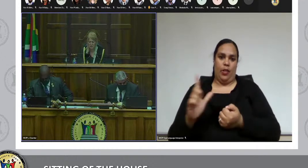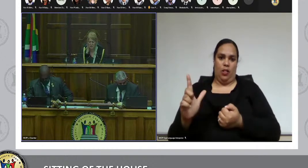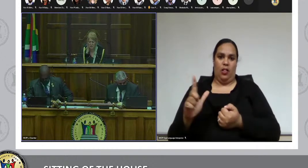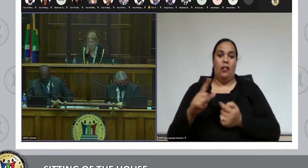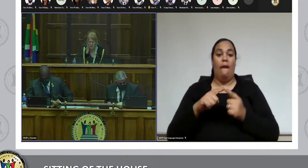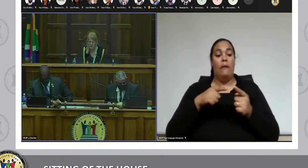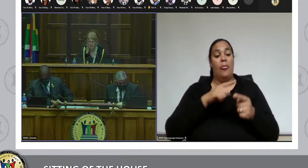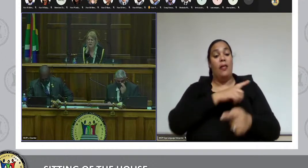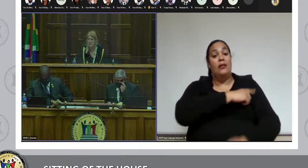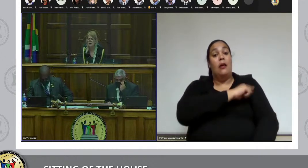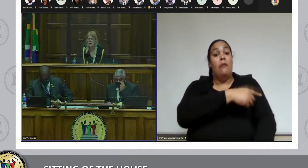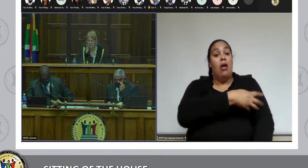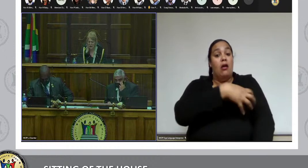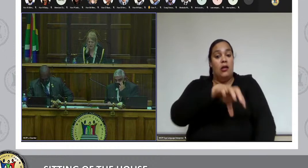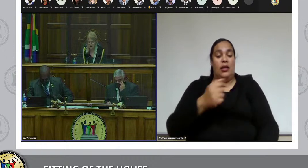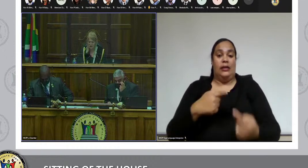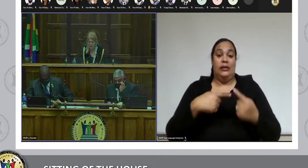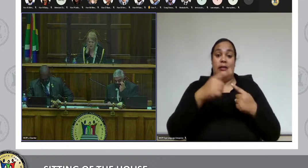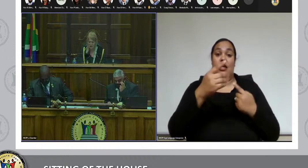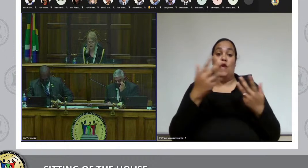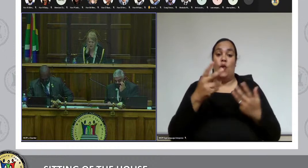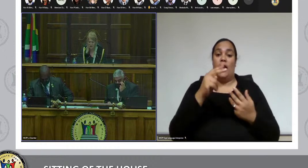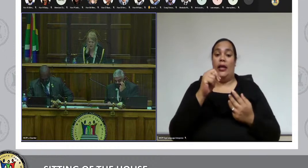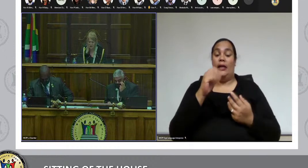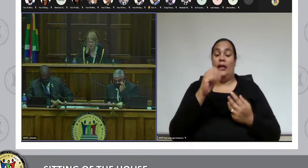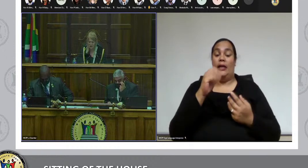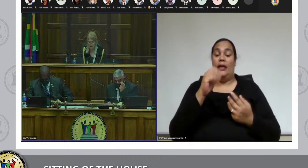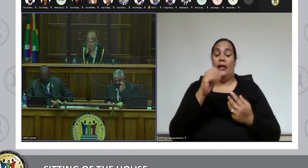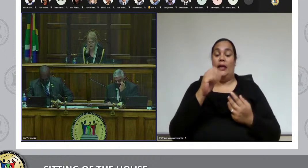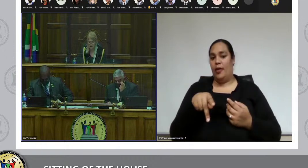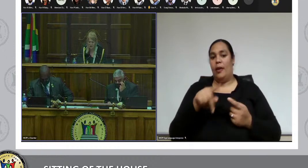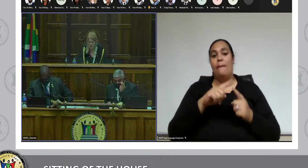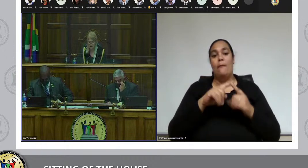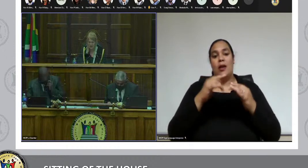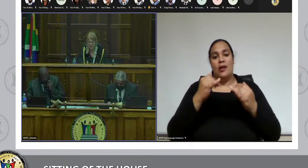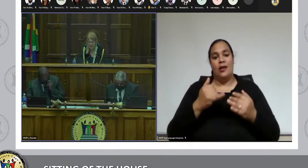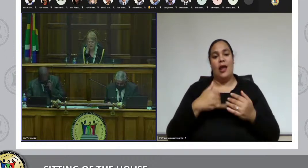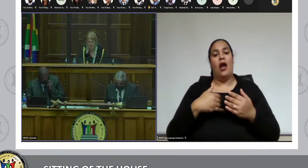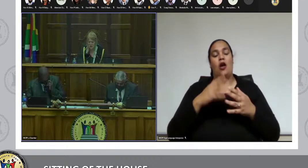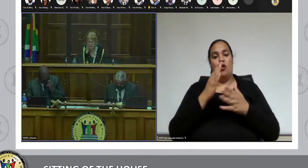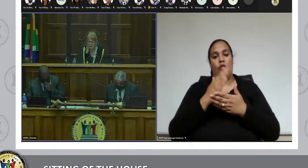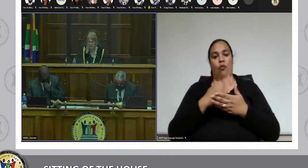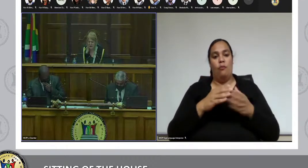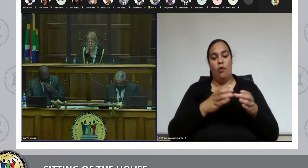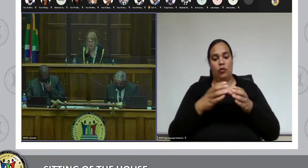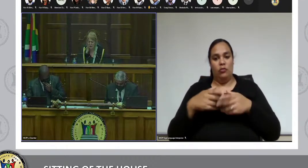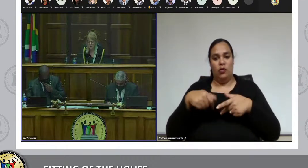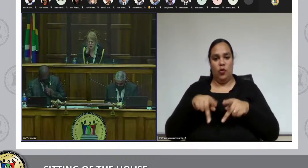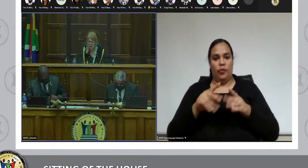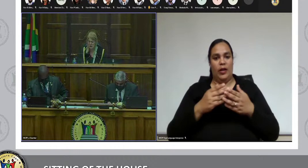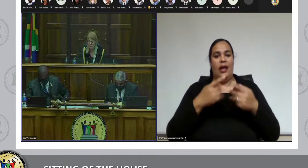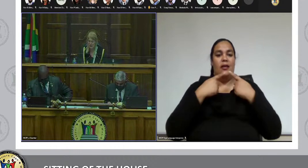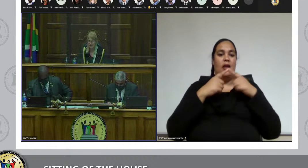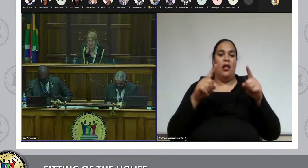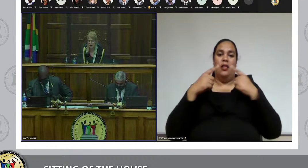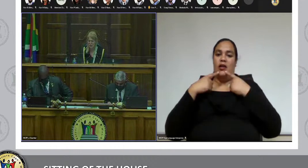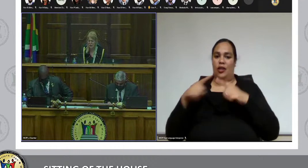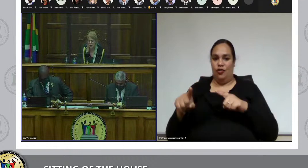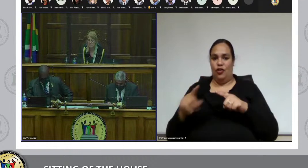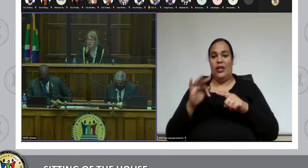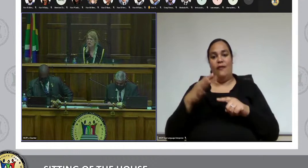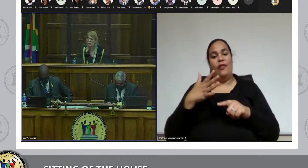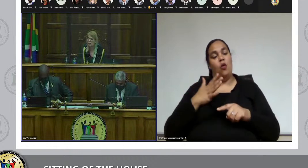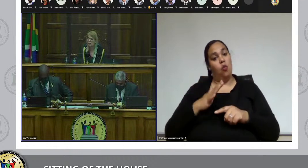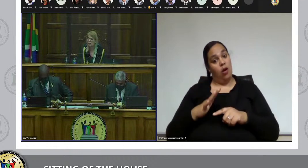This mandate has been sent to the NCOP. I will now afford parties an opportunity to make a declaration, if they